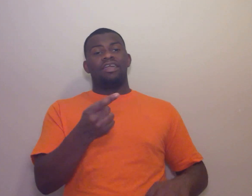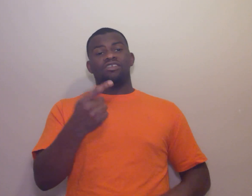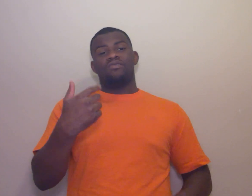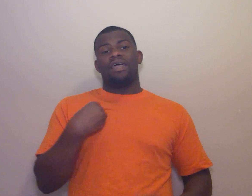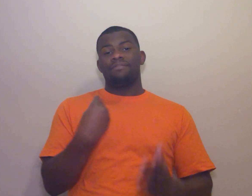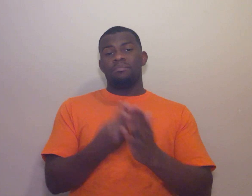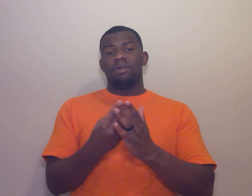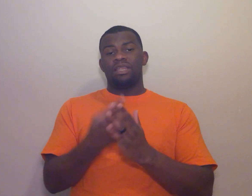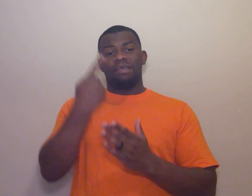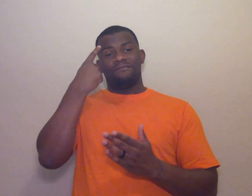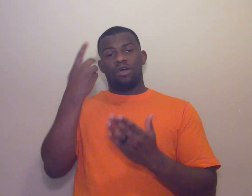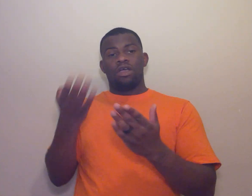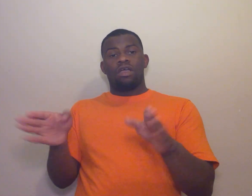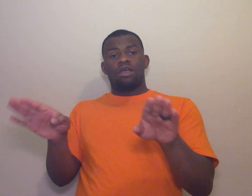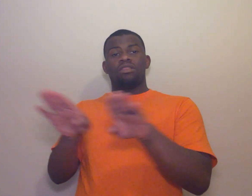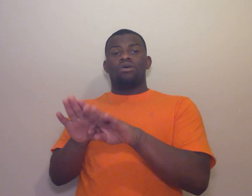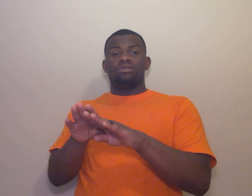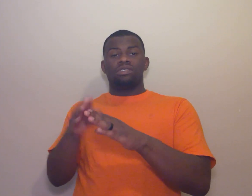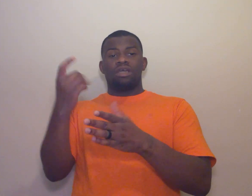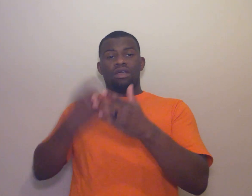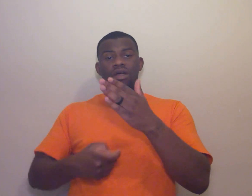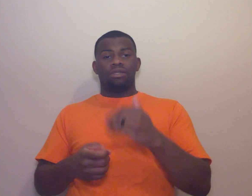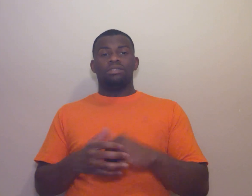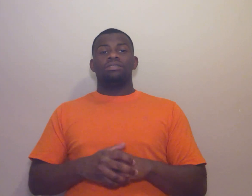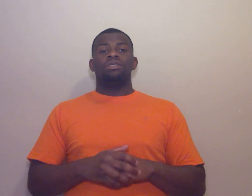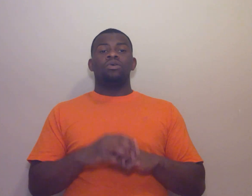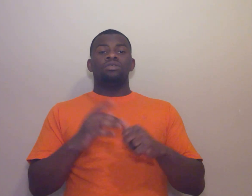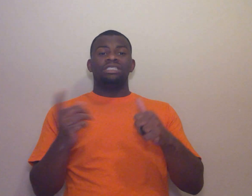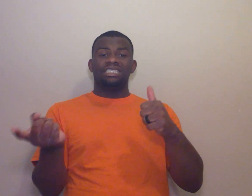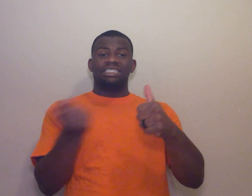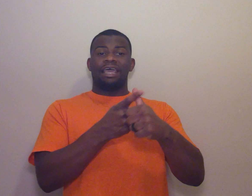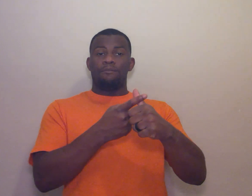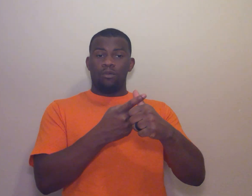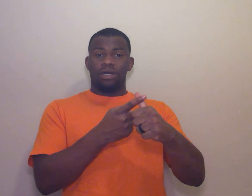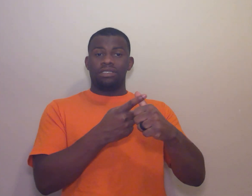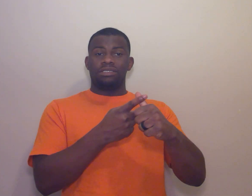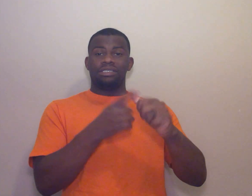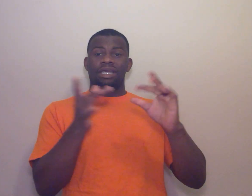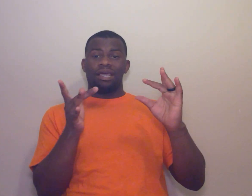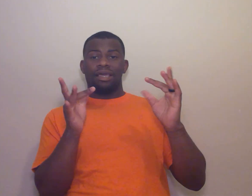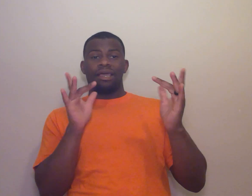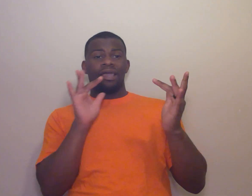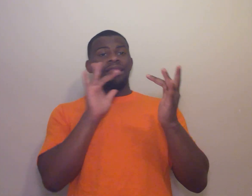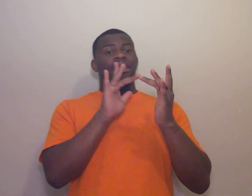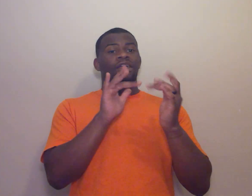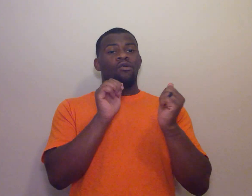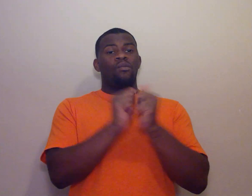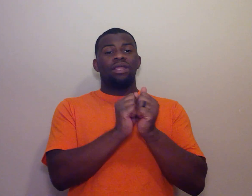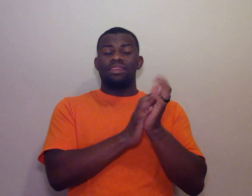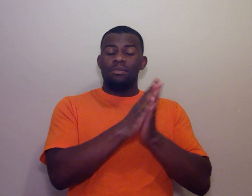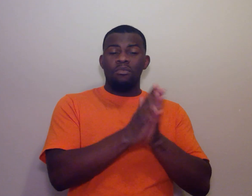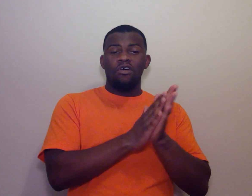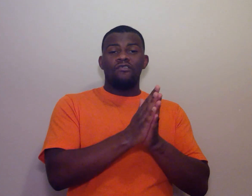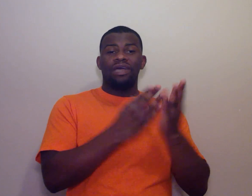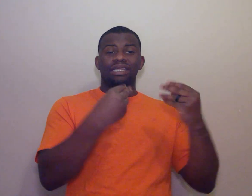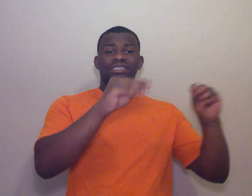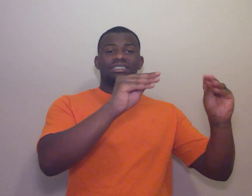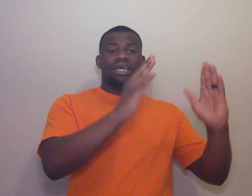you purchased it with no money down. Step 1, connect with the motivated seller. This can be you reaching out to a motivated